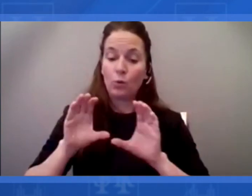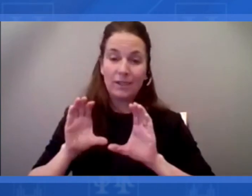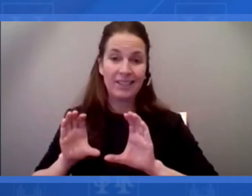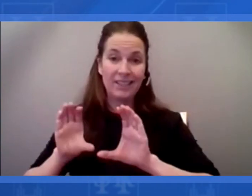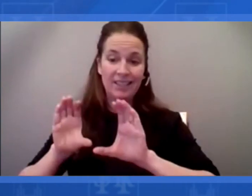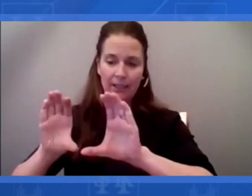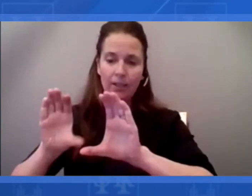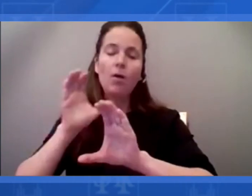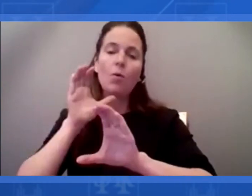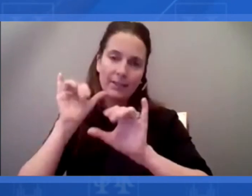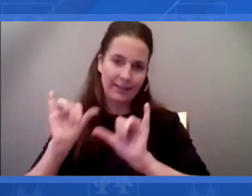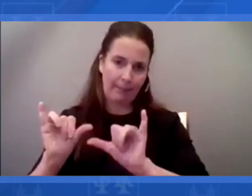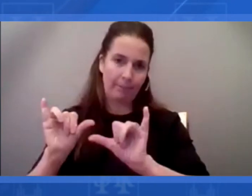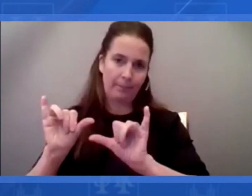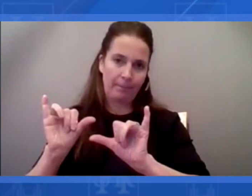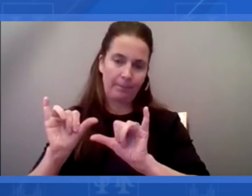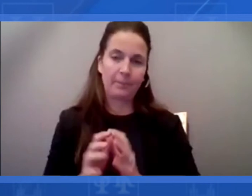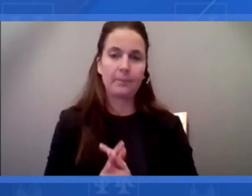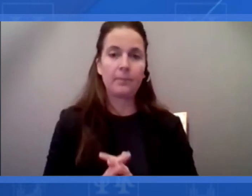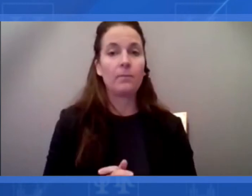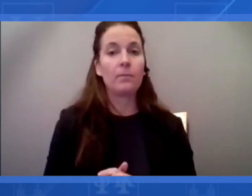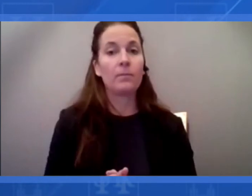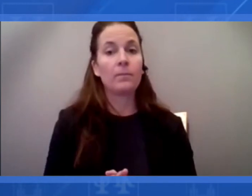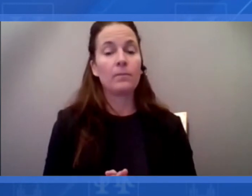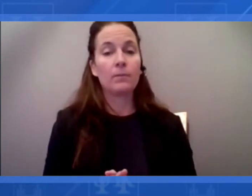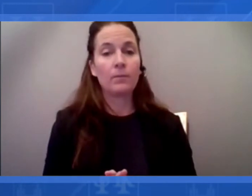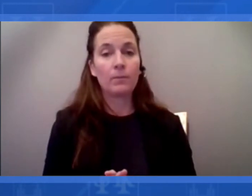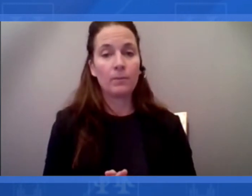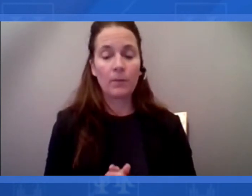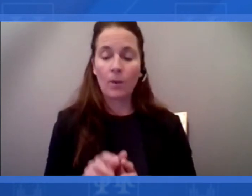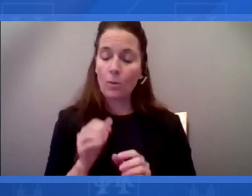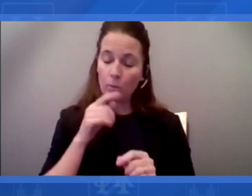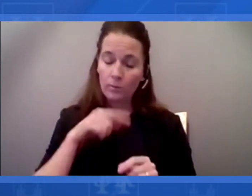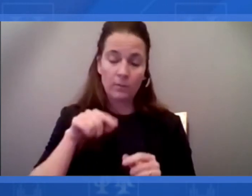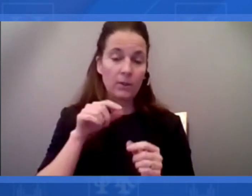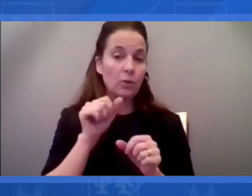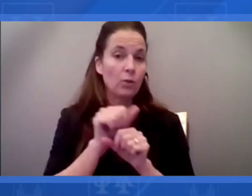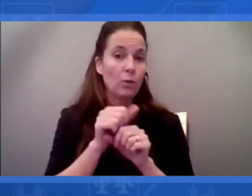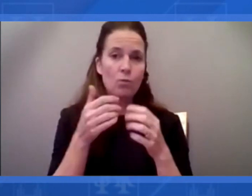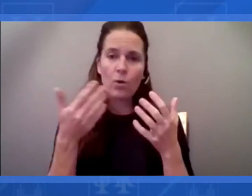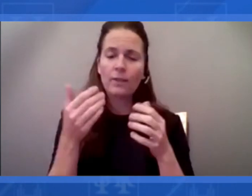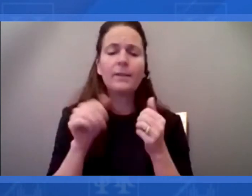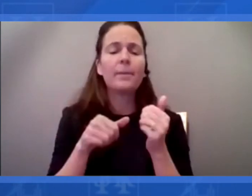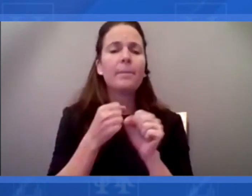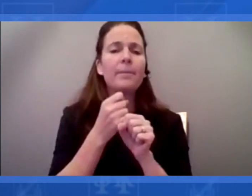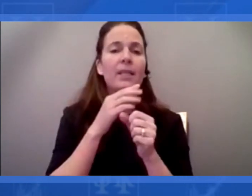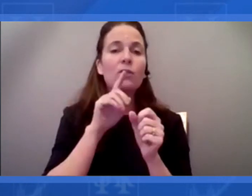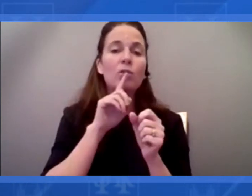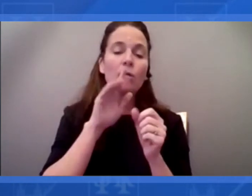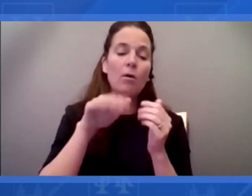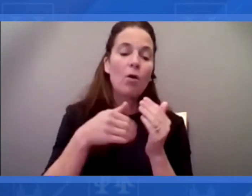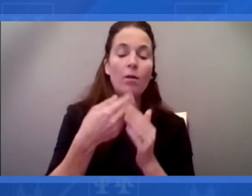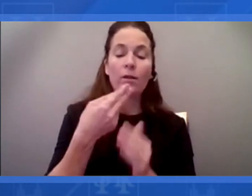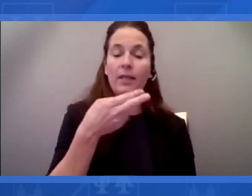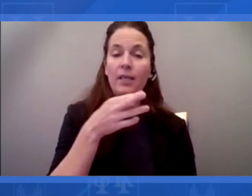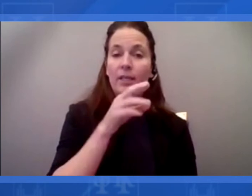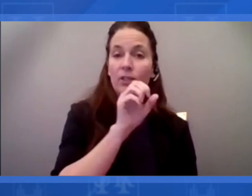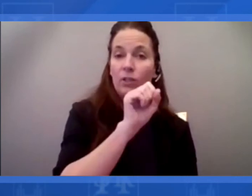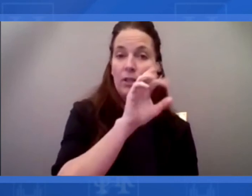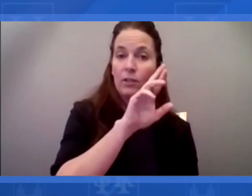in place. These include the clearing and salting of all HSR stops, shelters, and